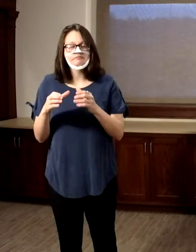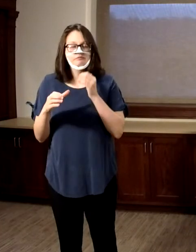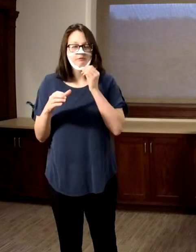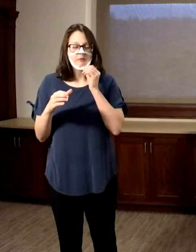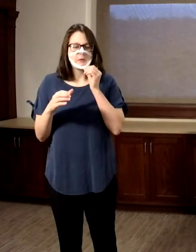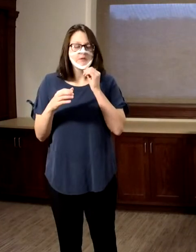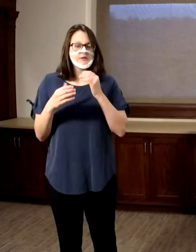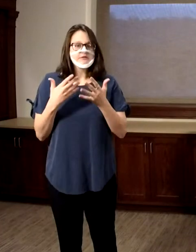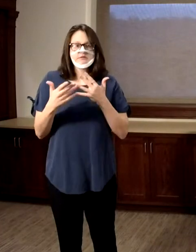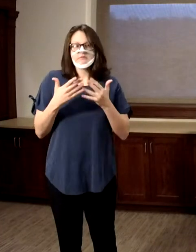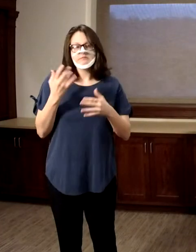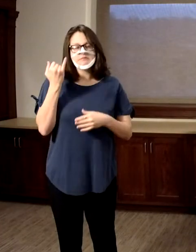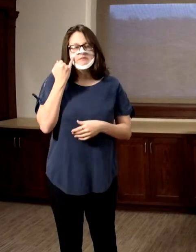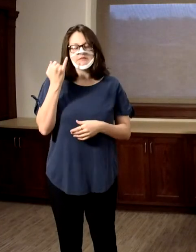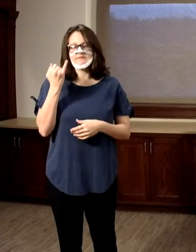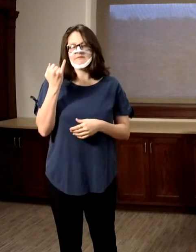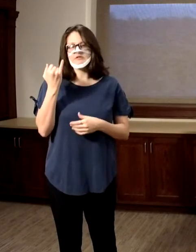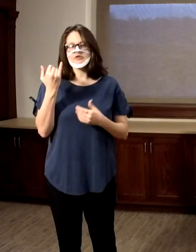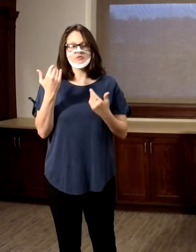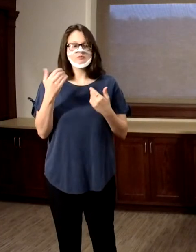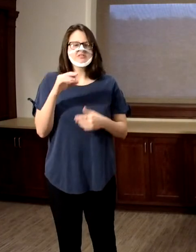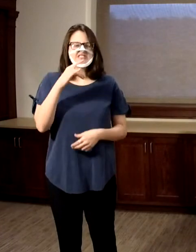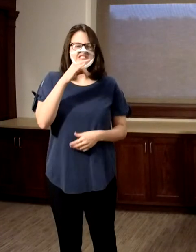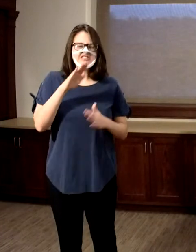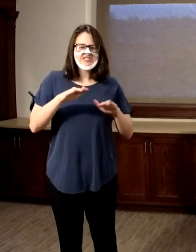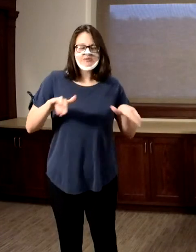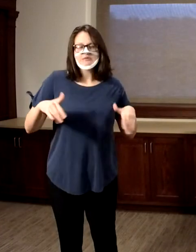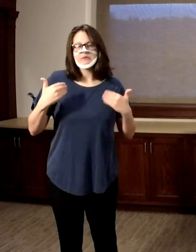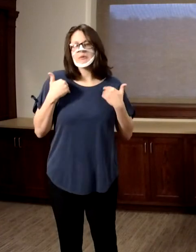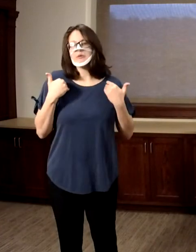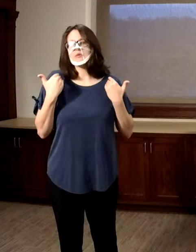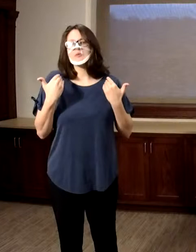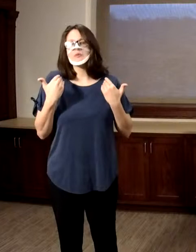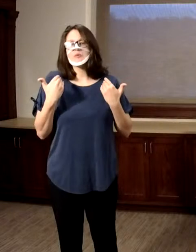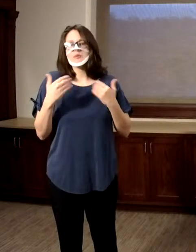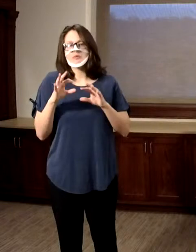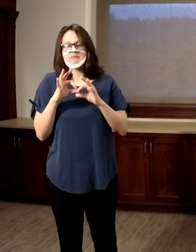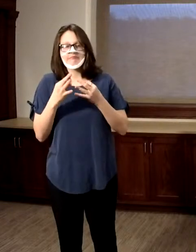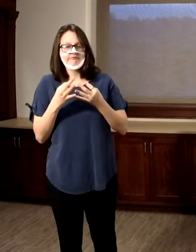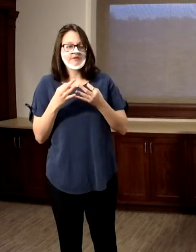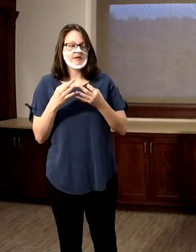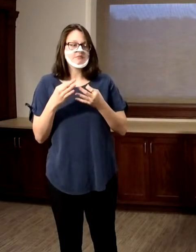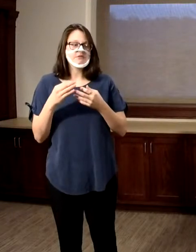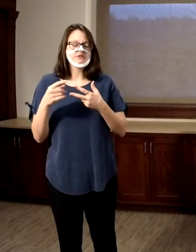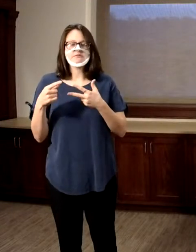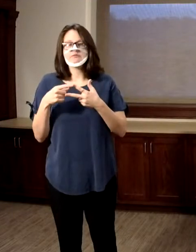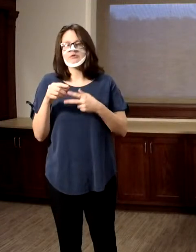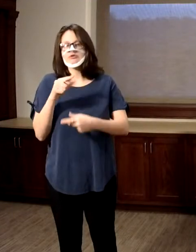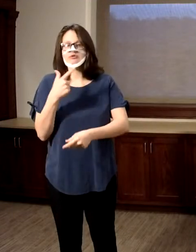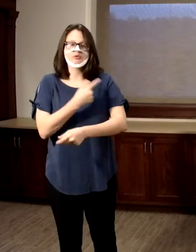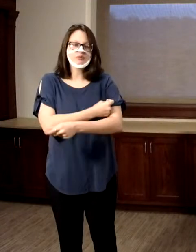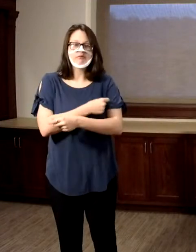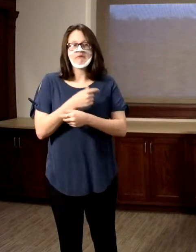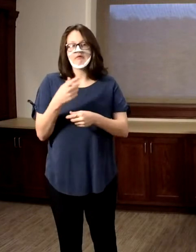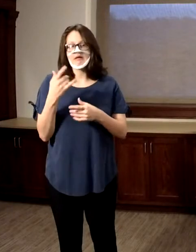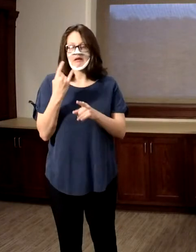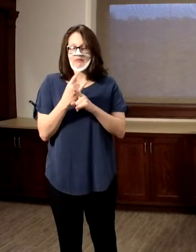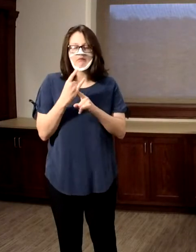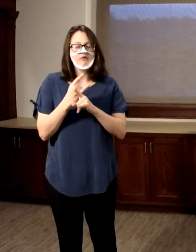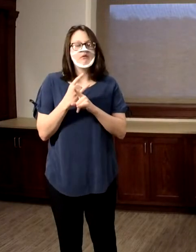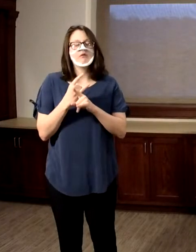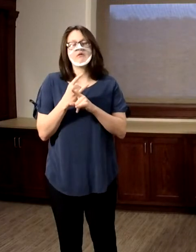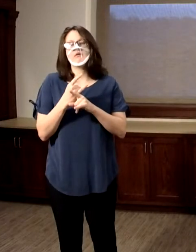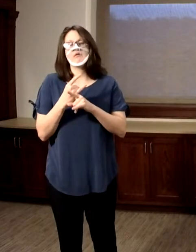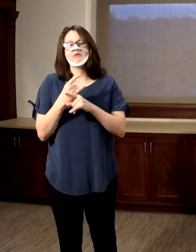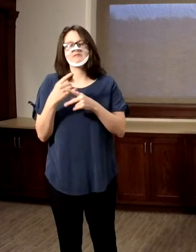intellectual disabilities, children, youth, and families, drug and alcohol, the Department of Aging, working with our immigrant community, and quite frankly,